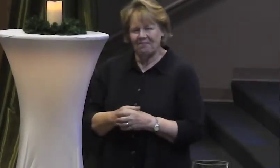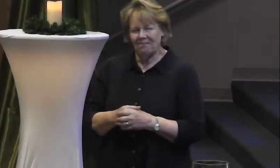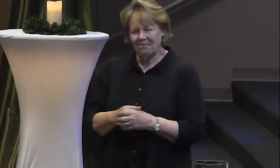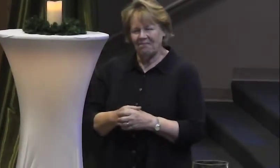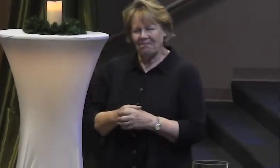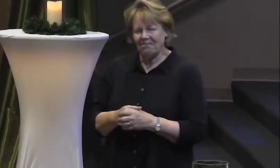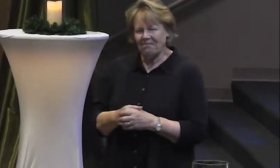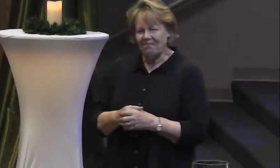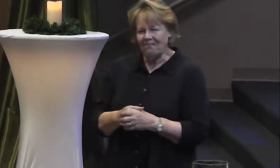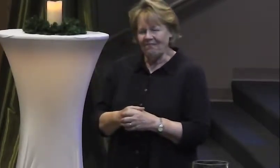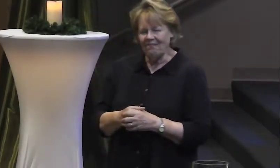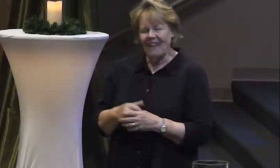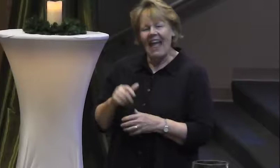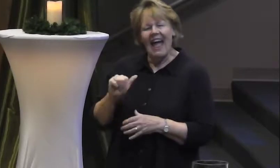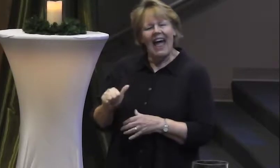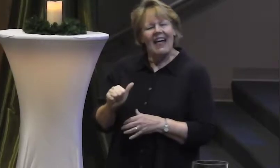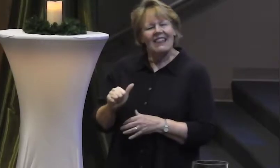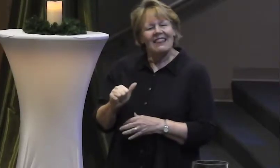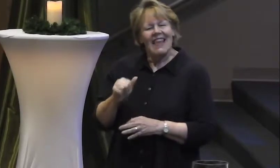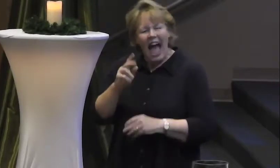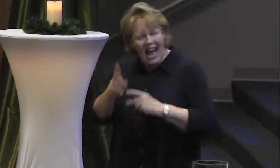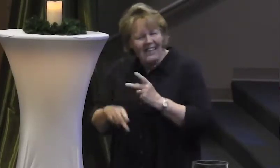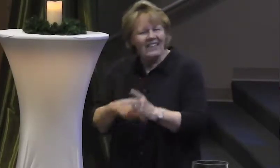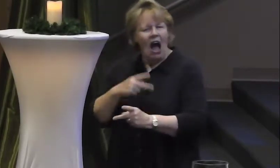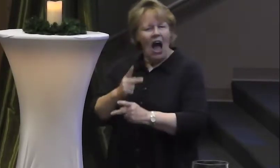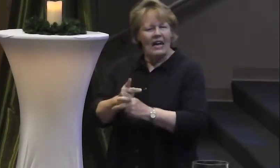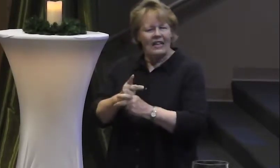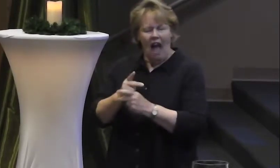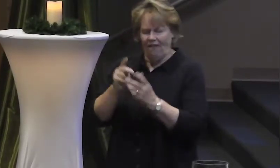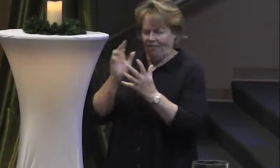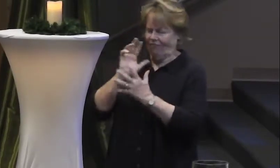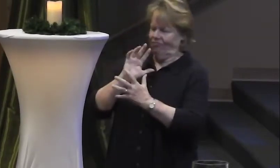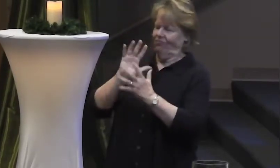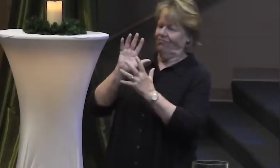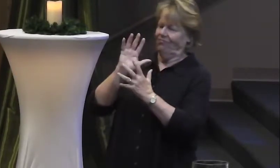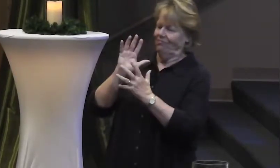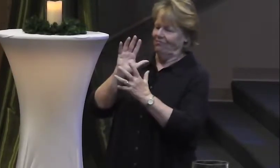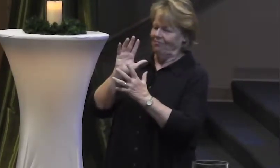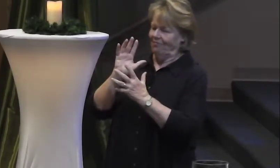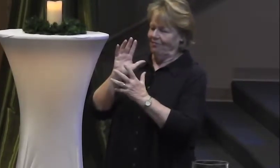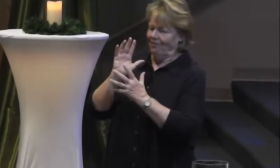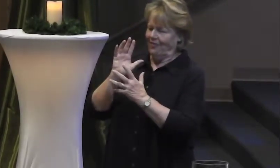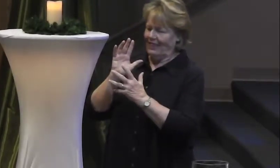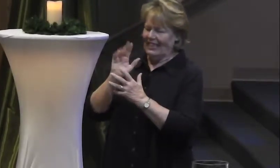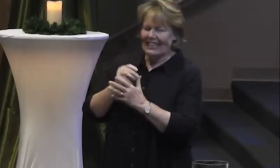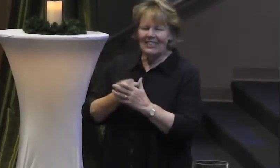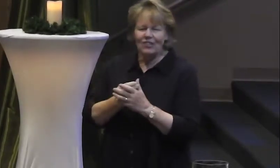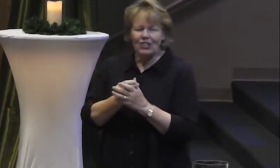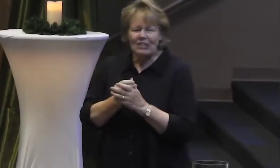That kind of displacement is just a minute, tiny version of a massive